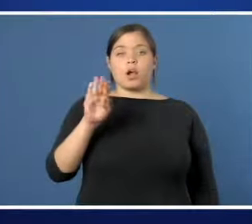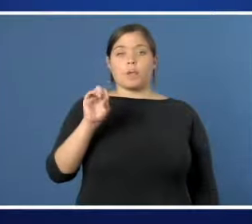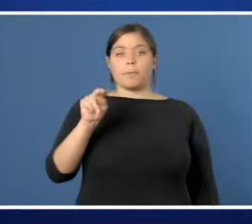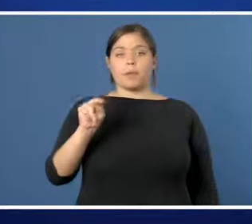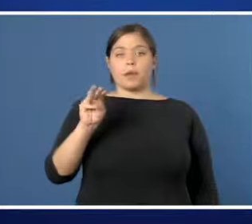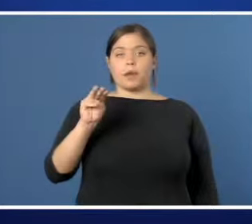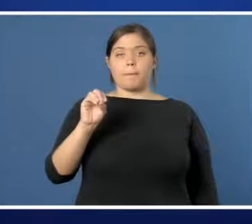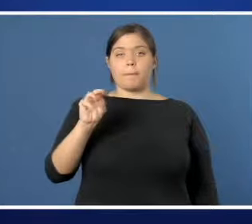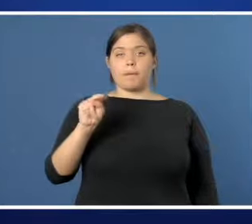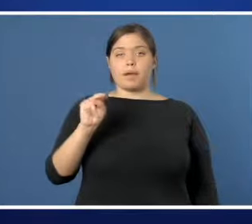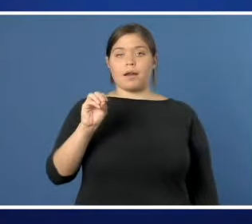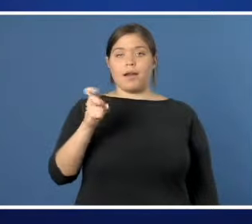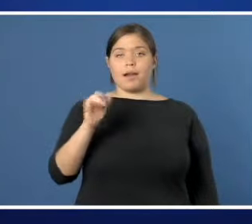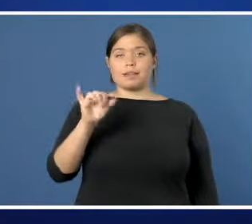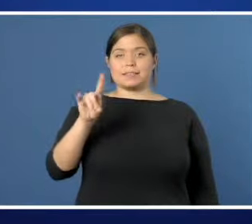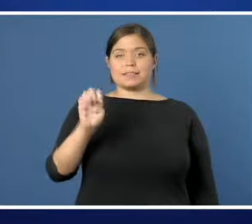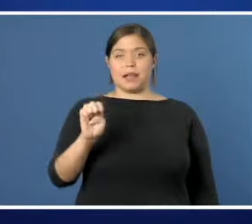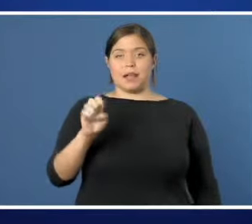carbon monoxide poisoning.